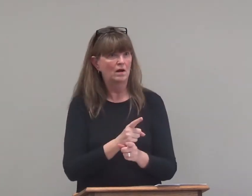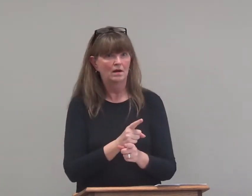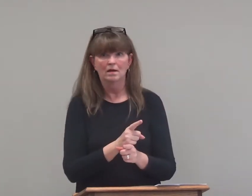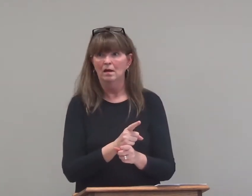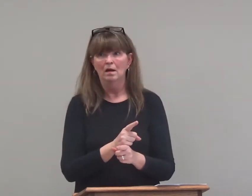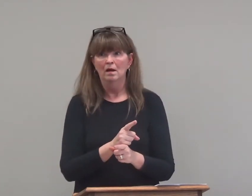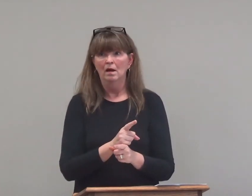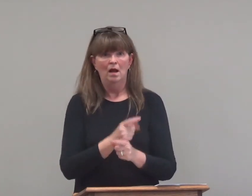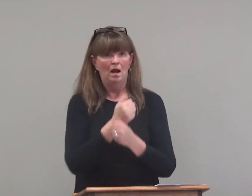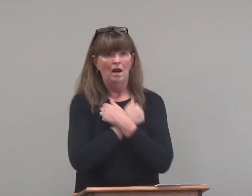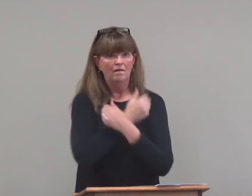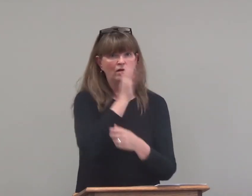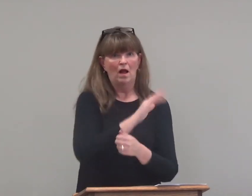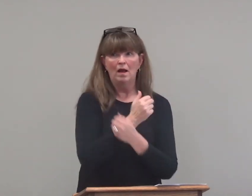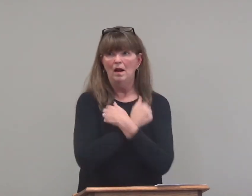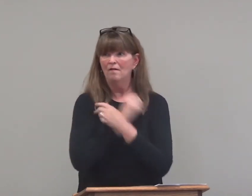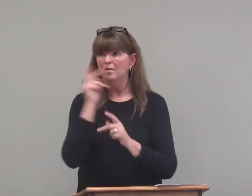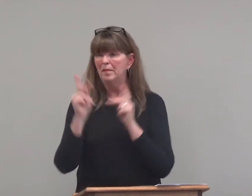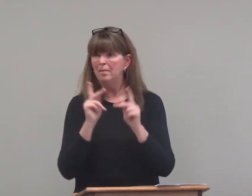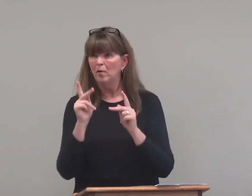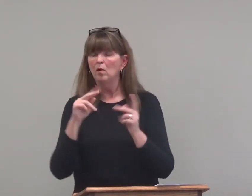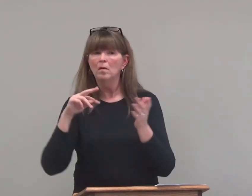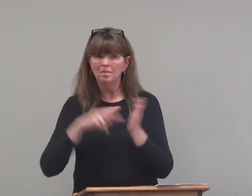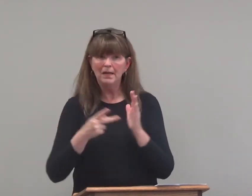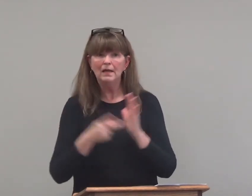You know? But they boil down to love God and love people.